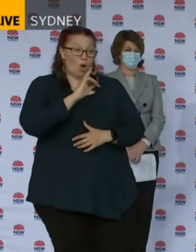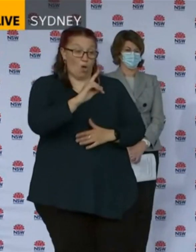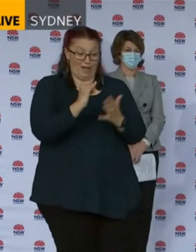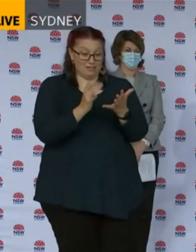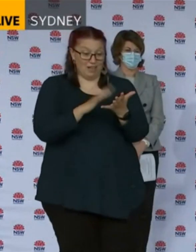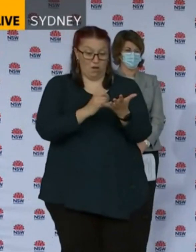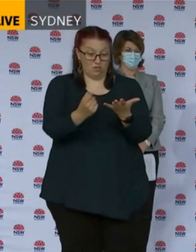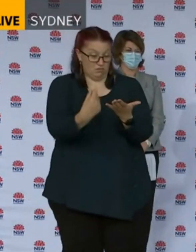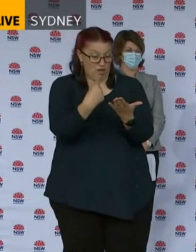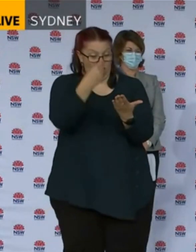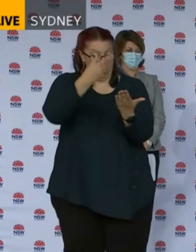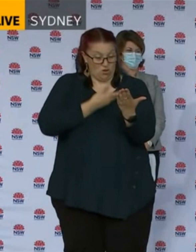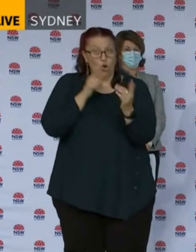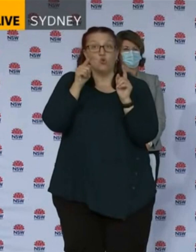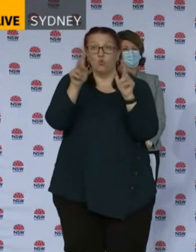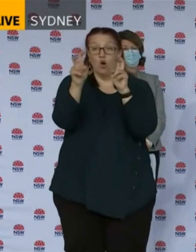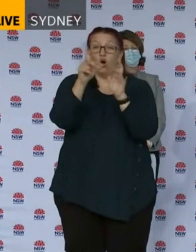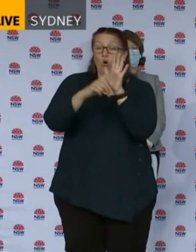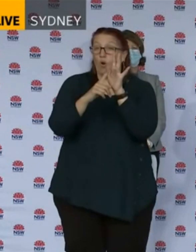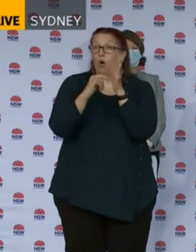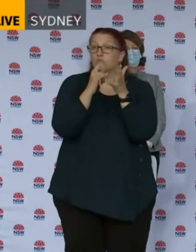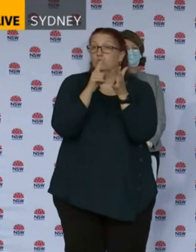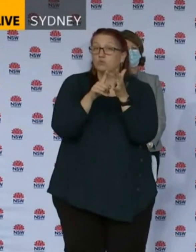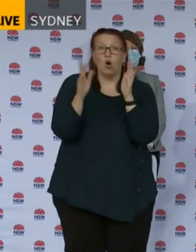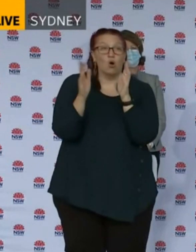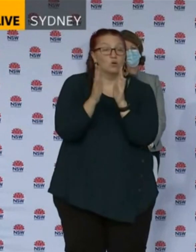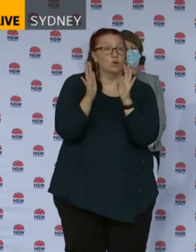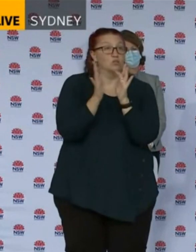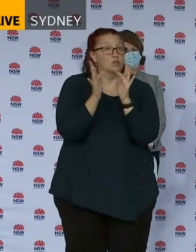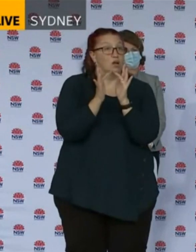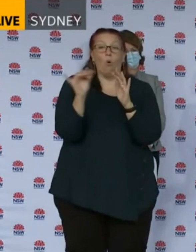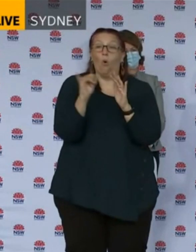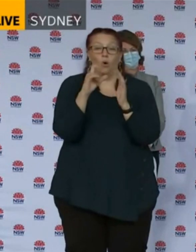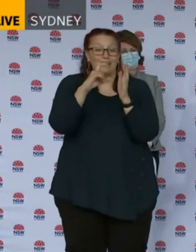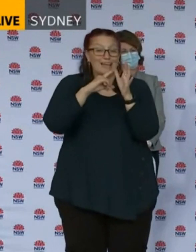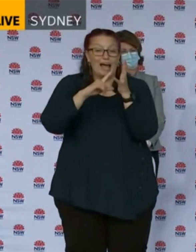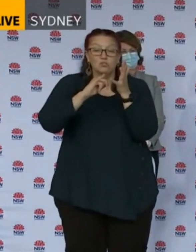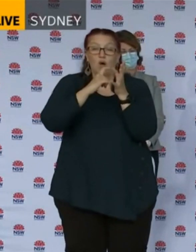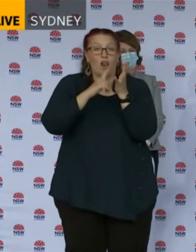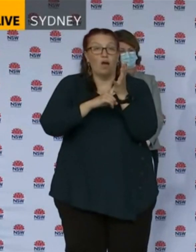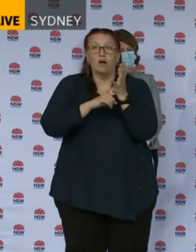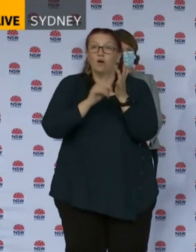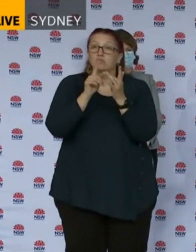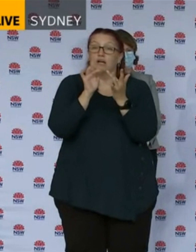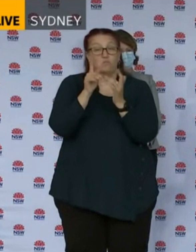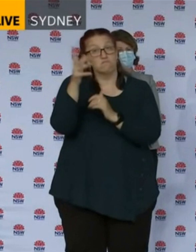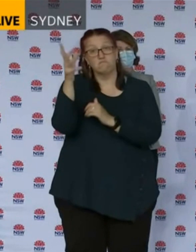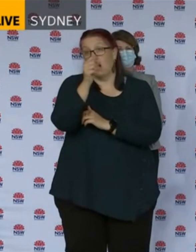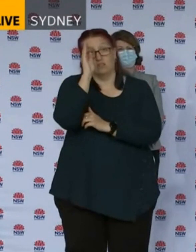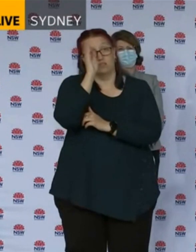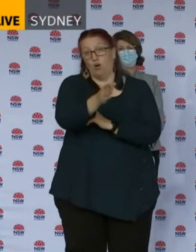confident if they're negative that they're not a risk to the community. And also the importance of maintaining